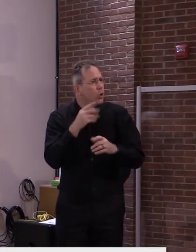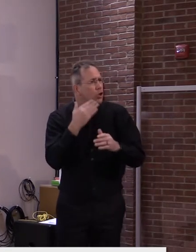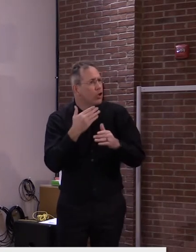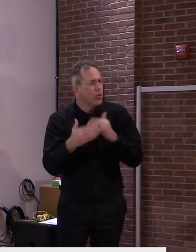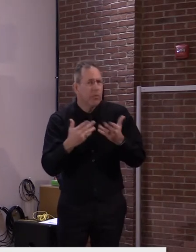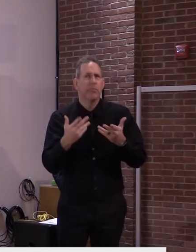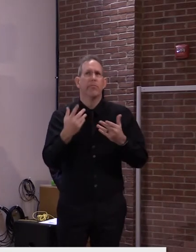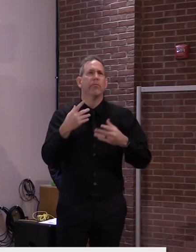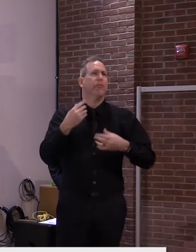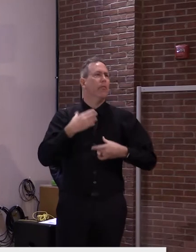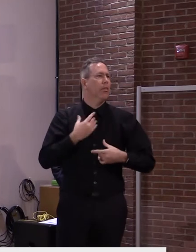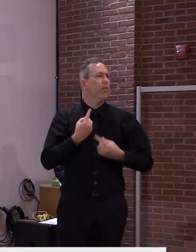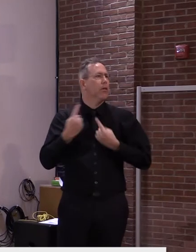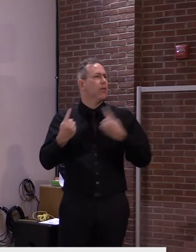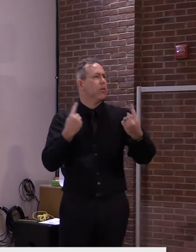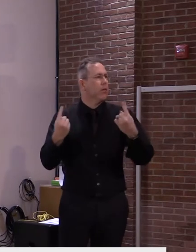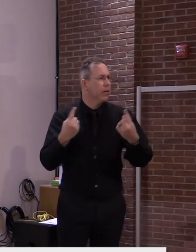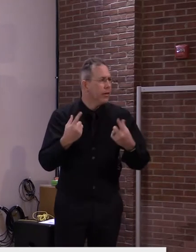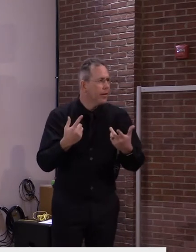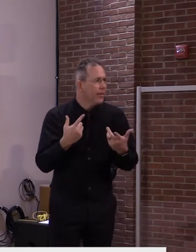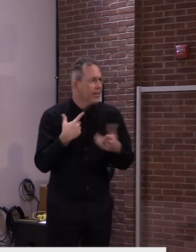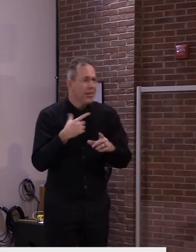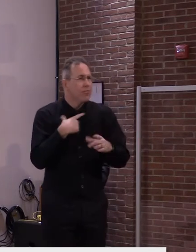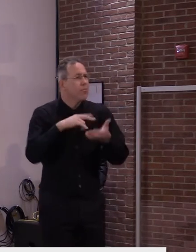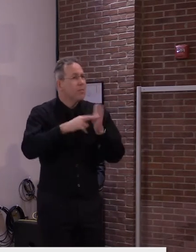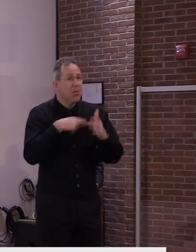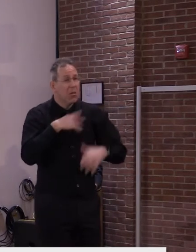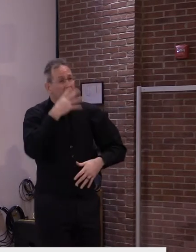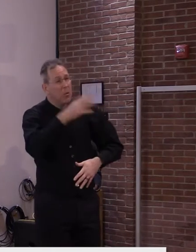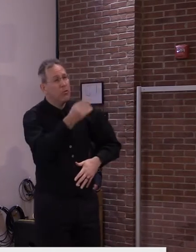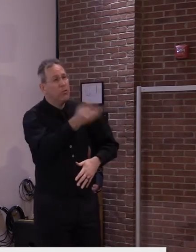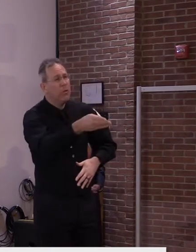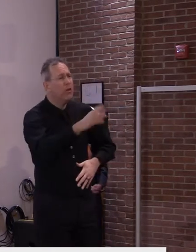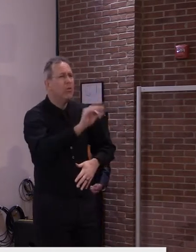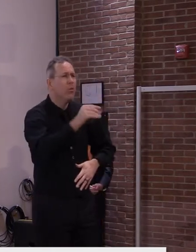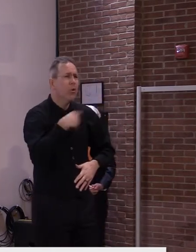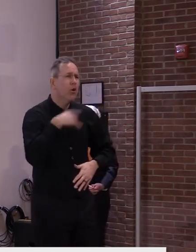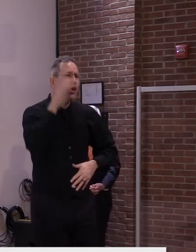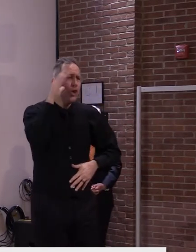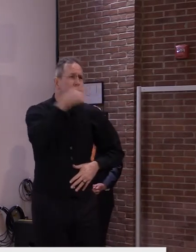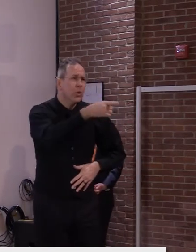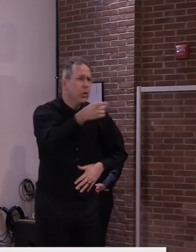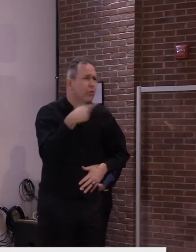we certainly integrate that concern into the full picture. Thank you.